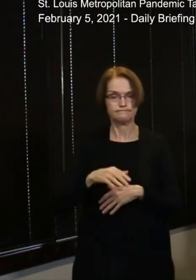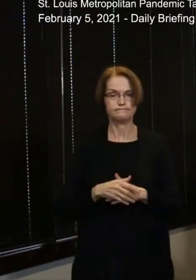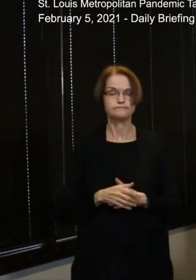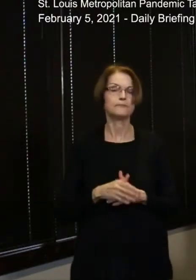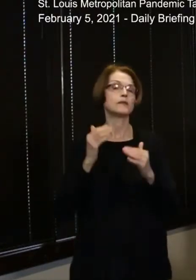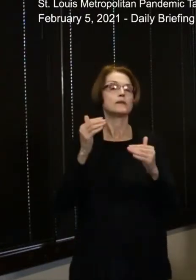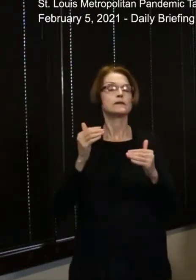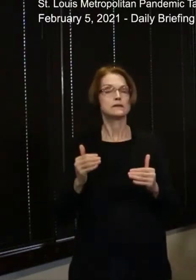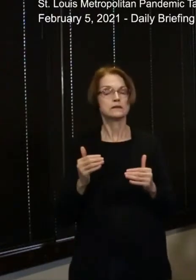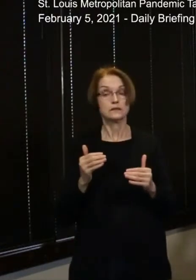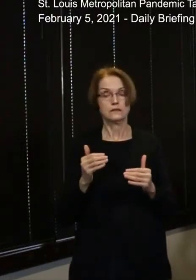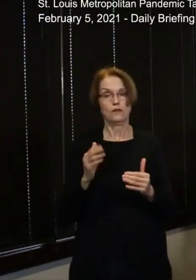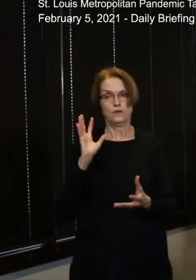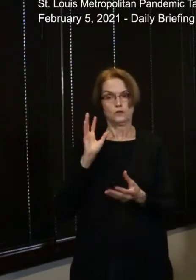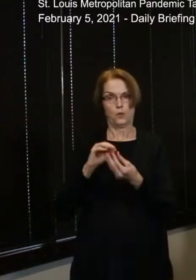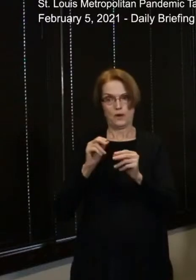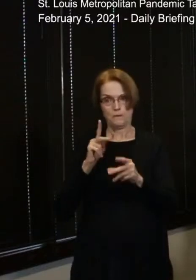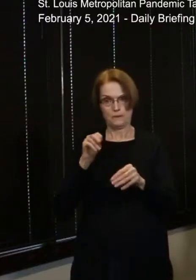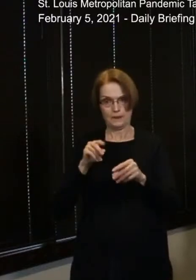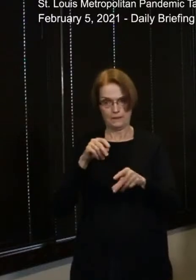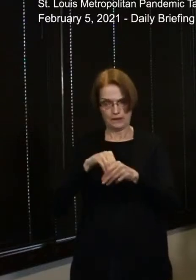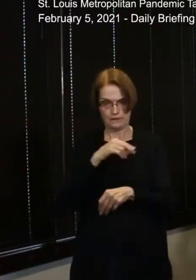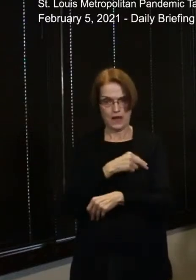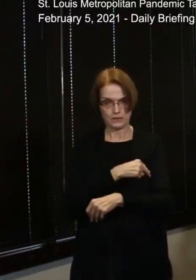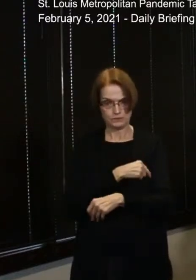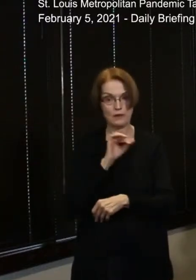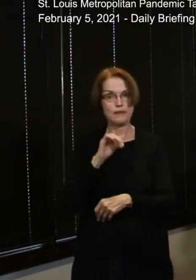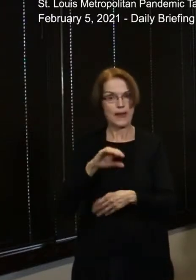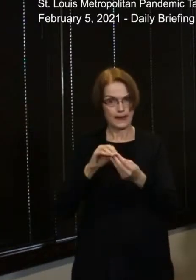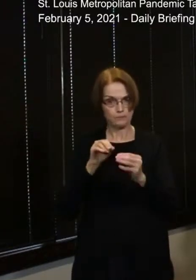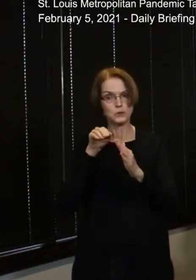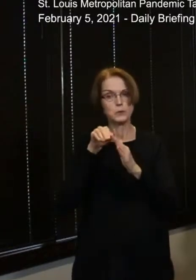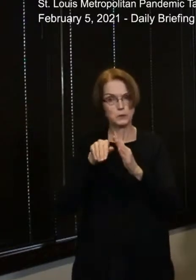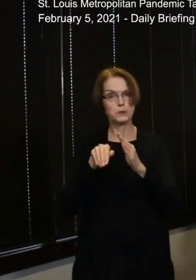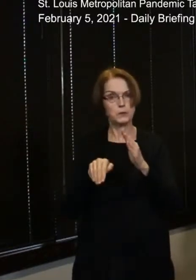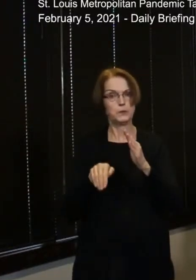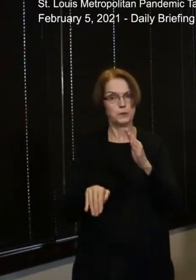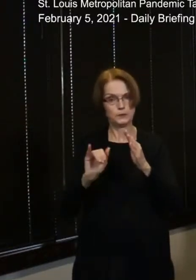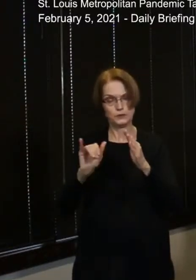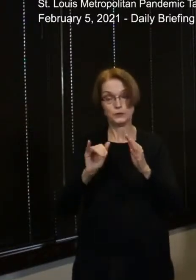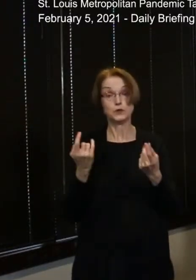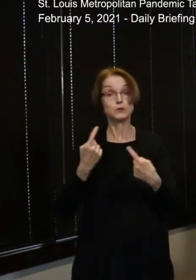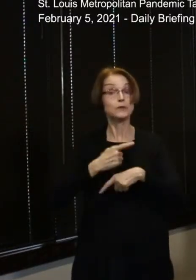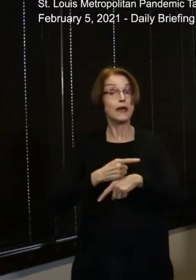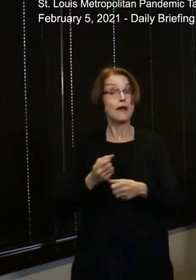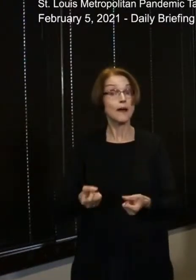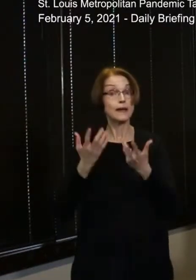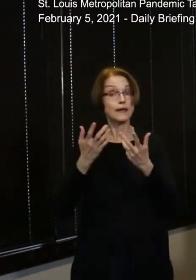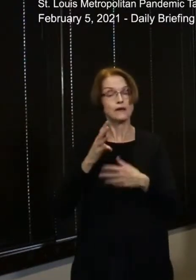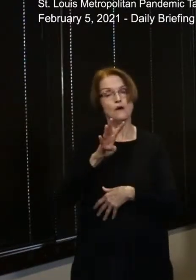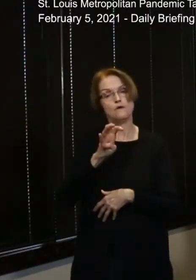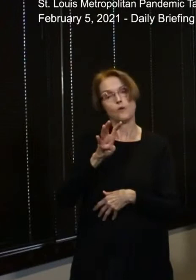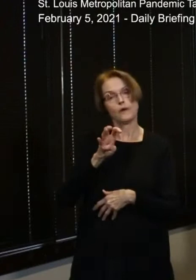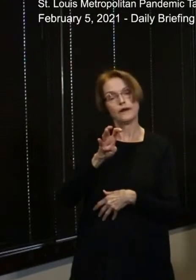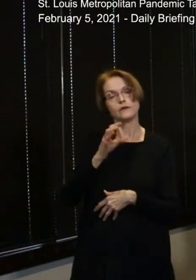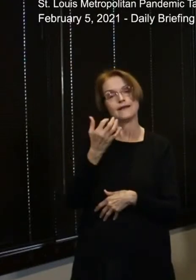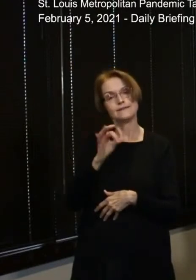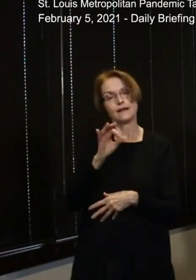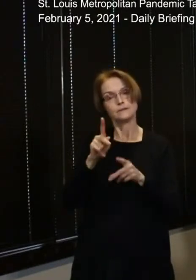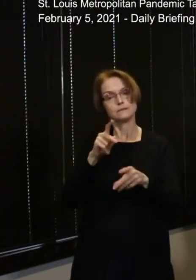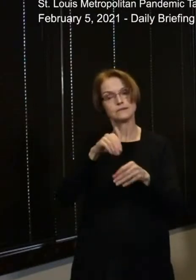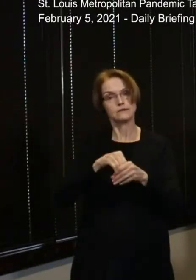Looking at our hospital census, that continues to decline as well. Today we're reporting